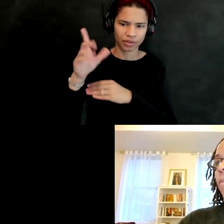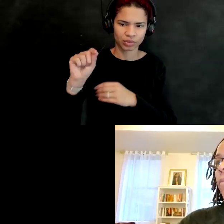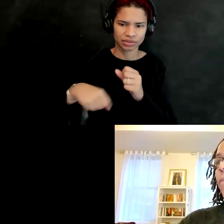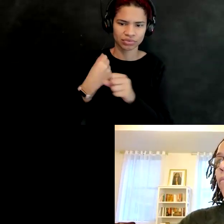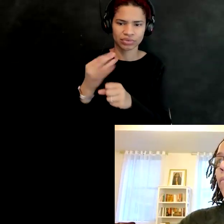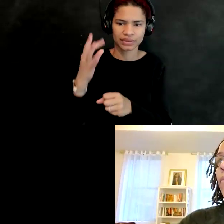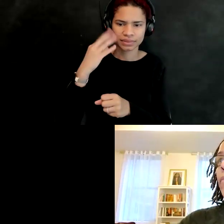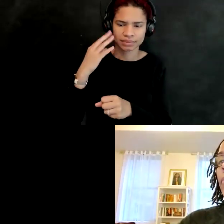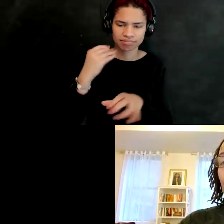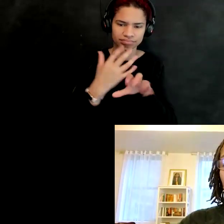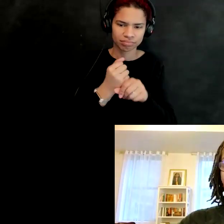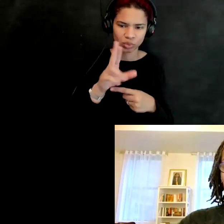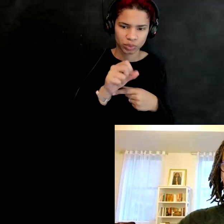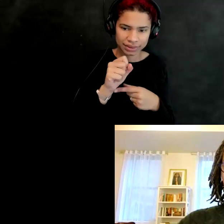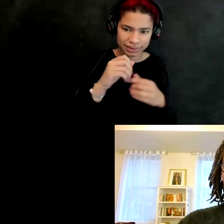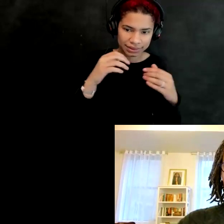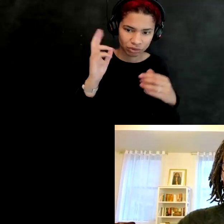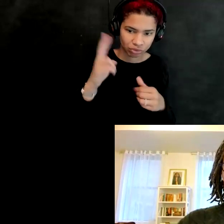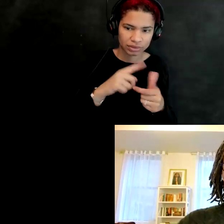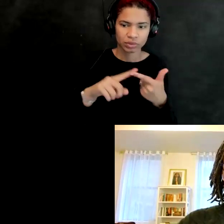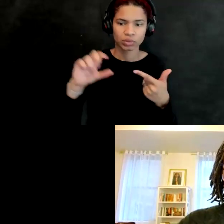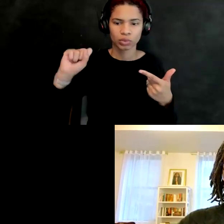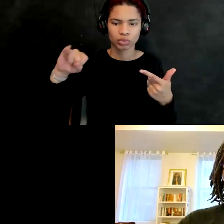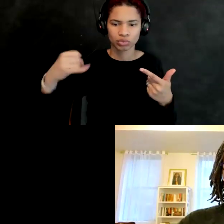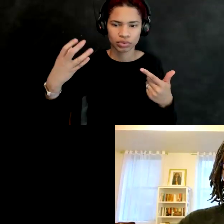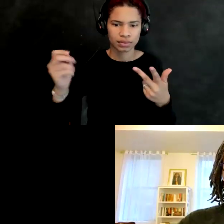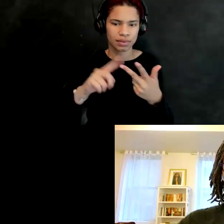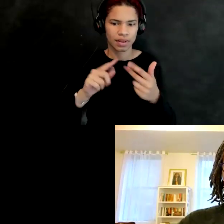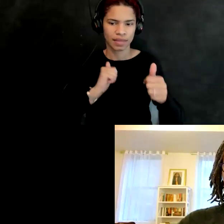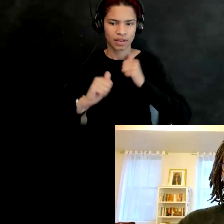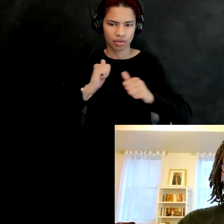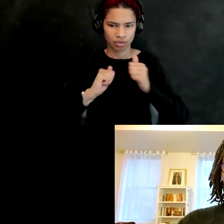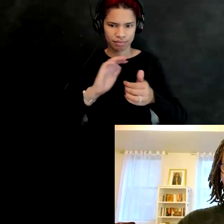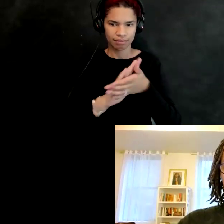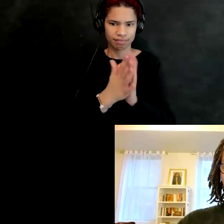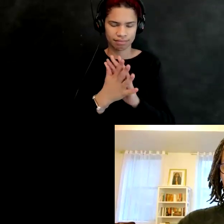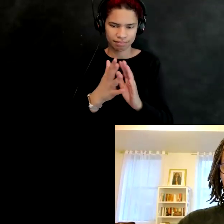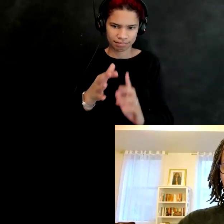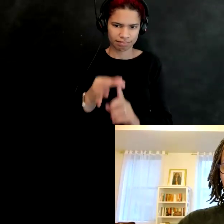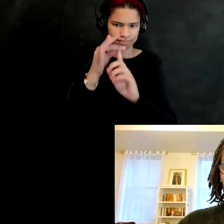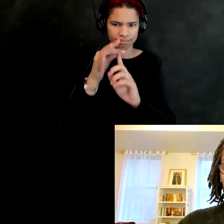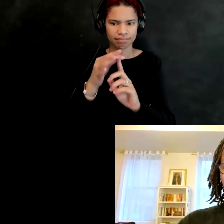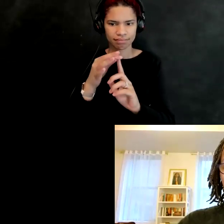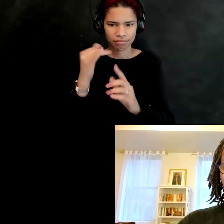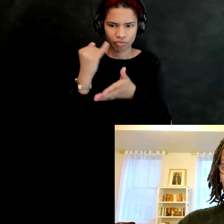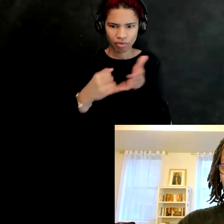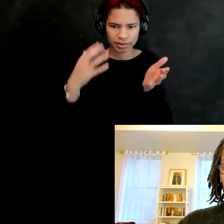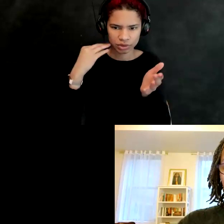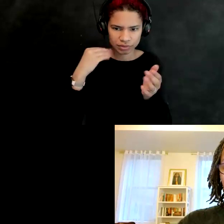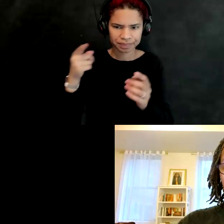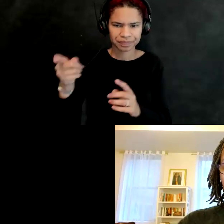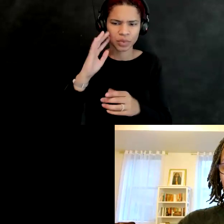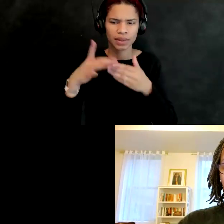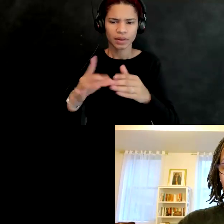arts experiences. She's going to lead a workshop on an arts-based toolkit for creating